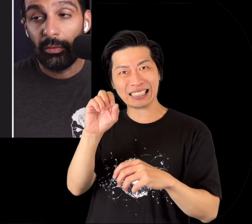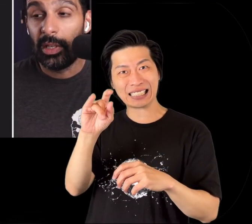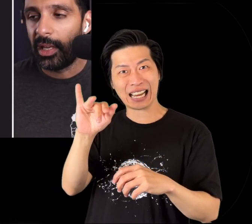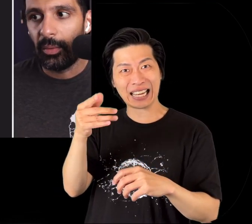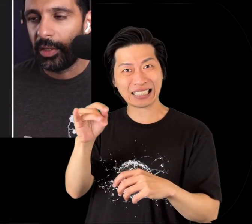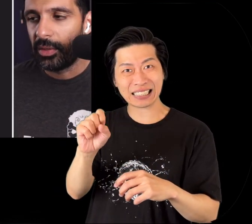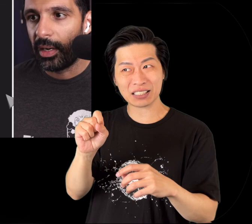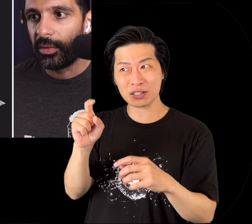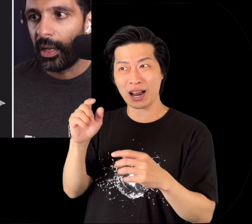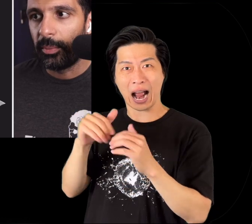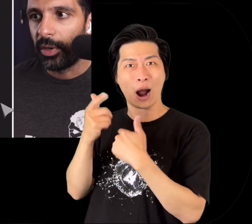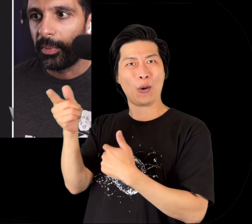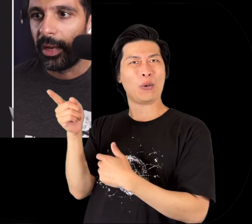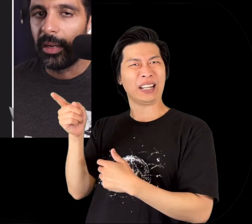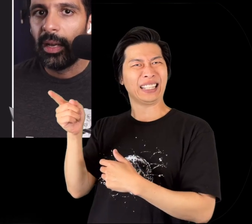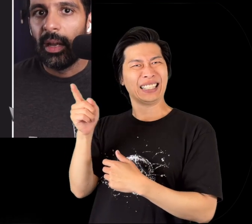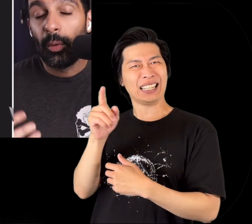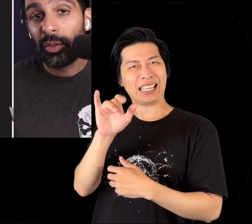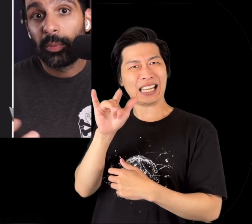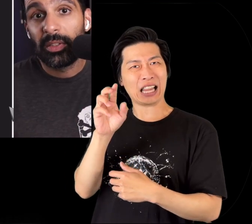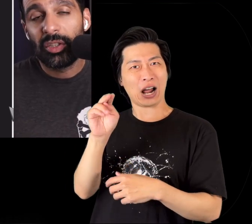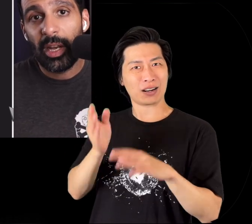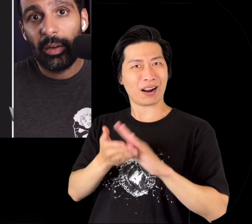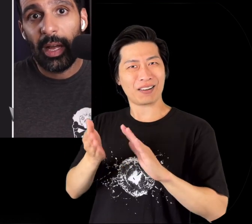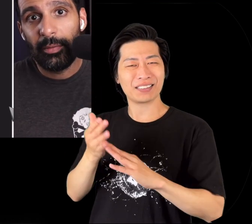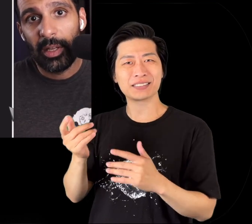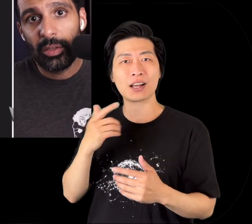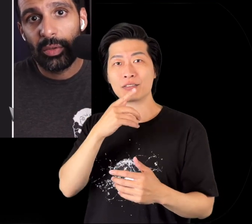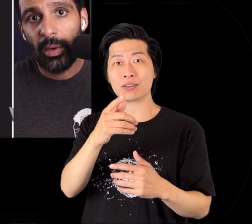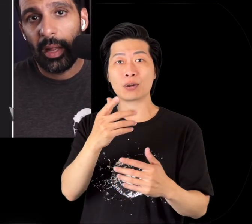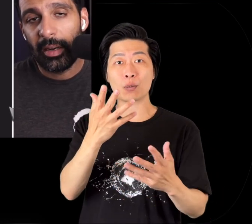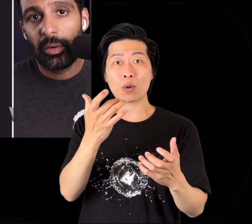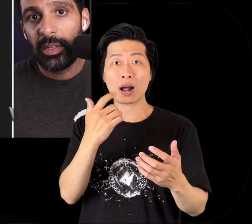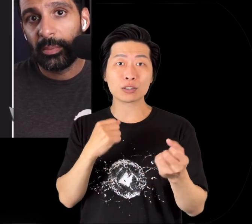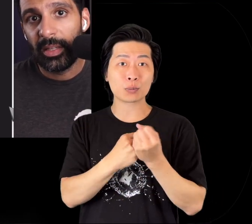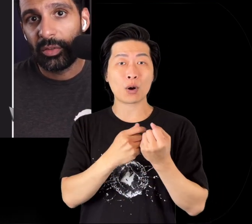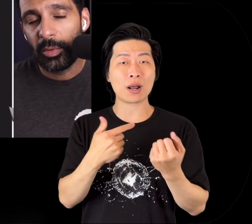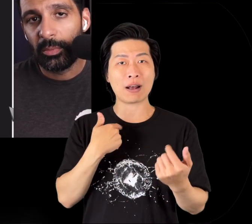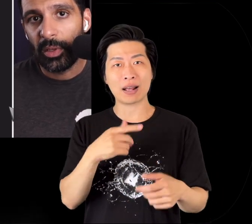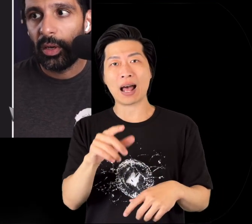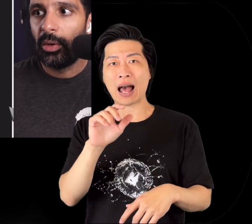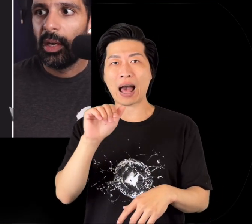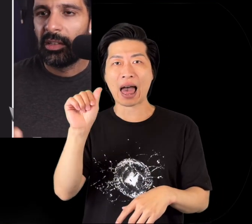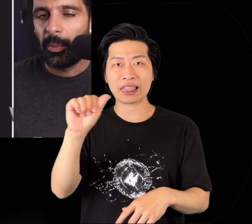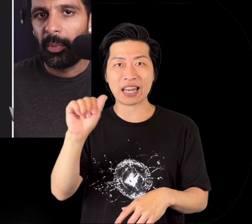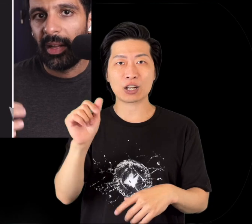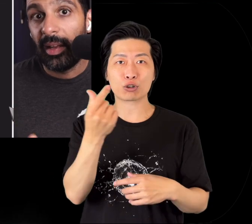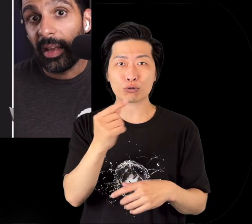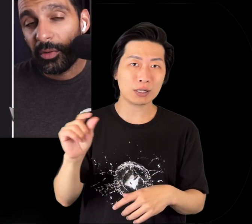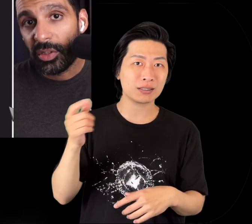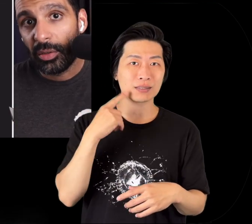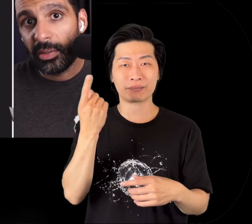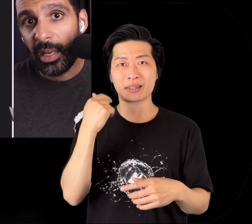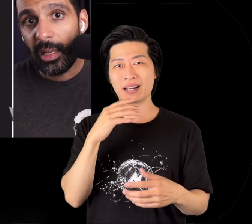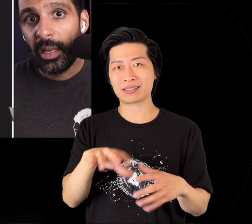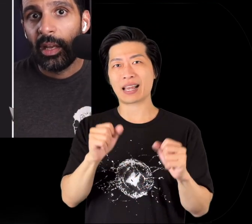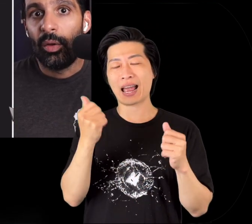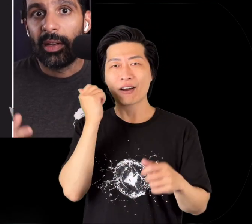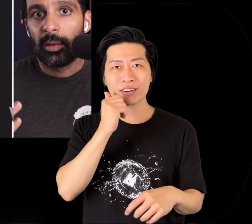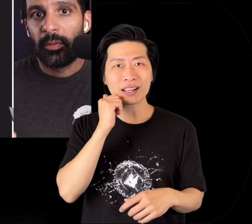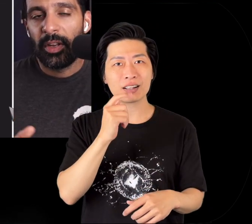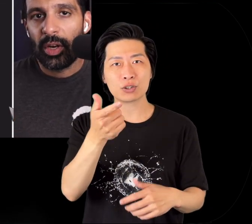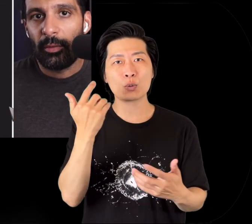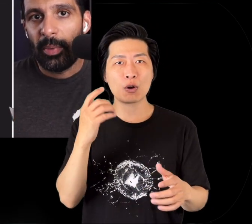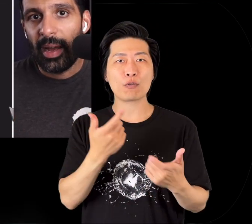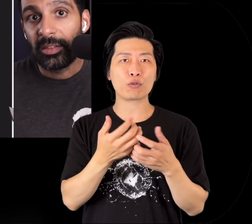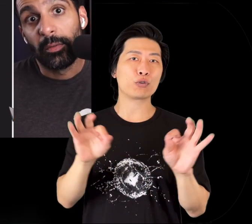and I really can't wait to get into that book, man. If you want to support this channel, I have a link to Athletic Greens in my description below. Supplement I take every single day. You'll get